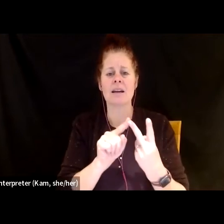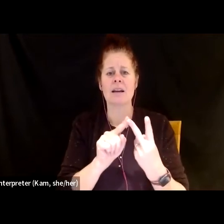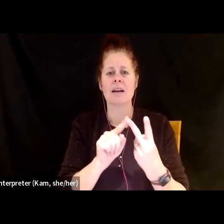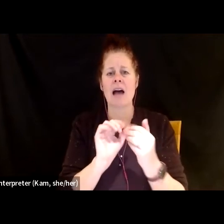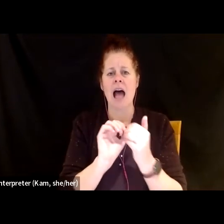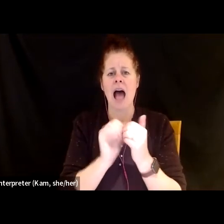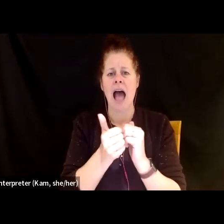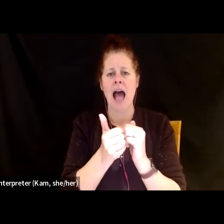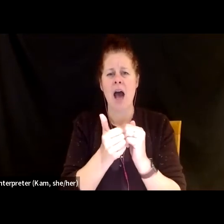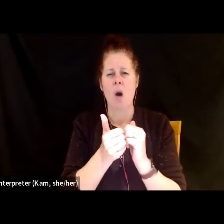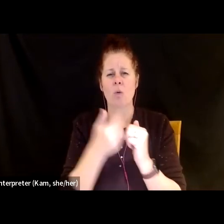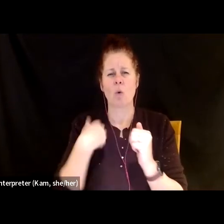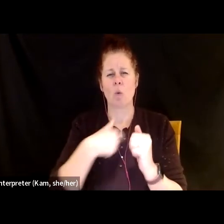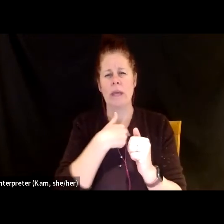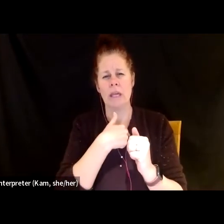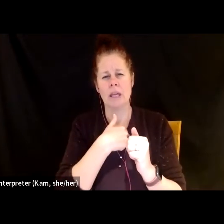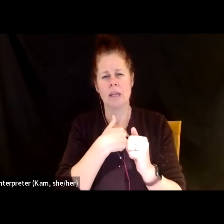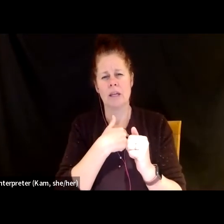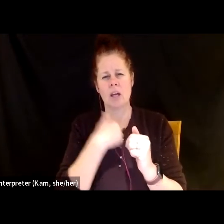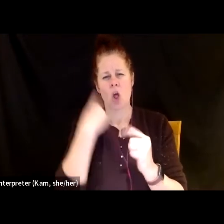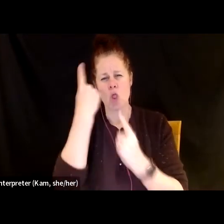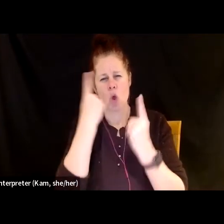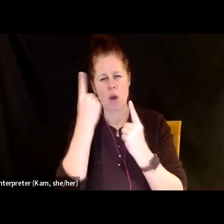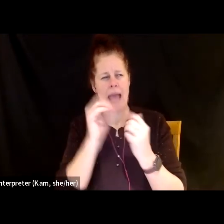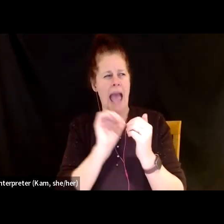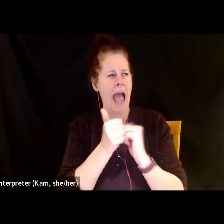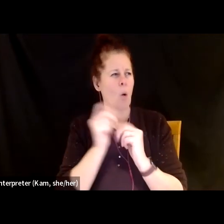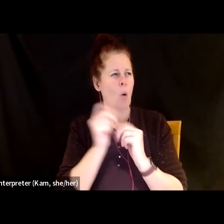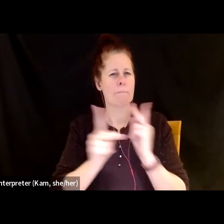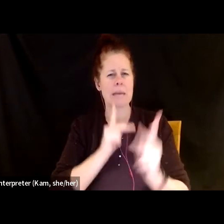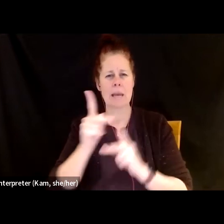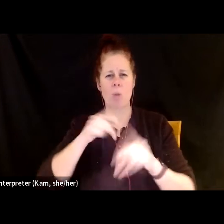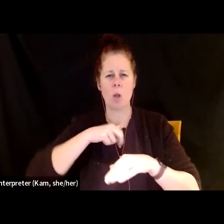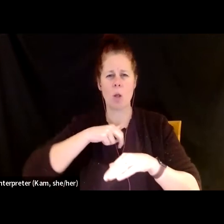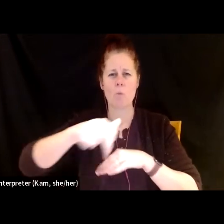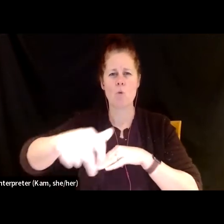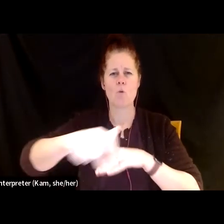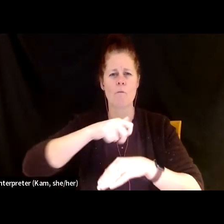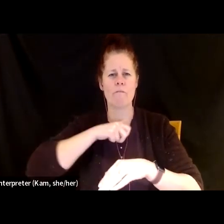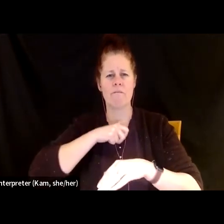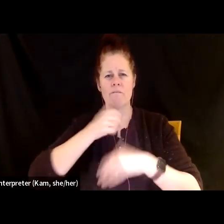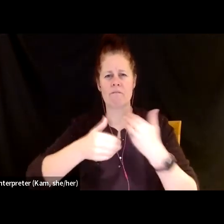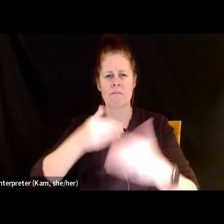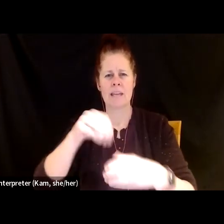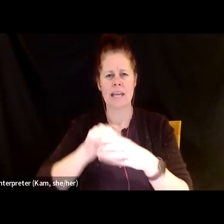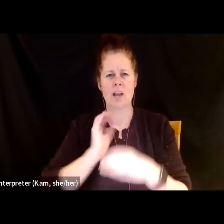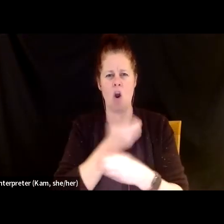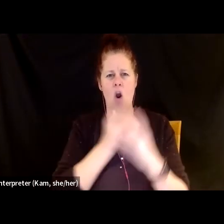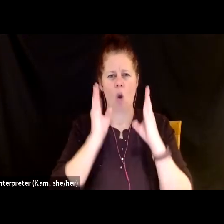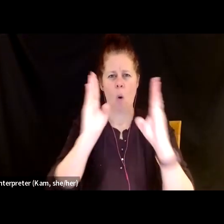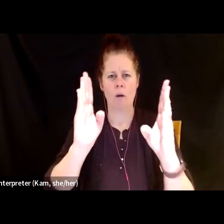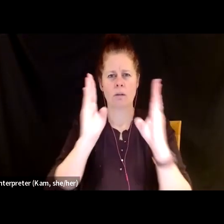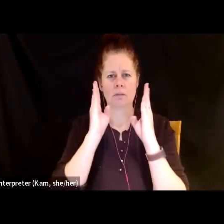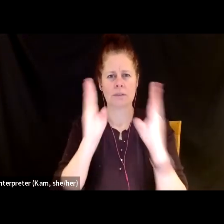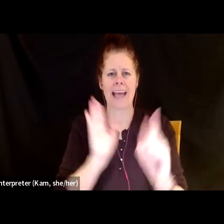how people move in our halls and what they experience through our faculty members and through staff.